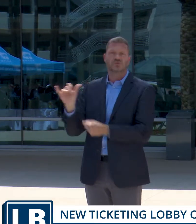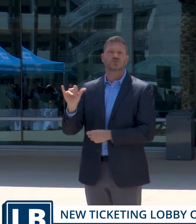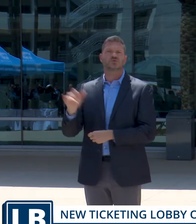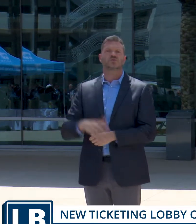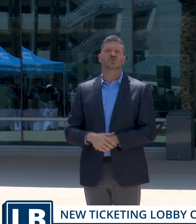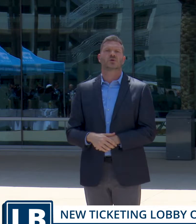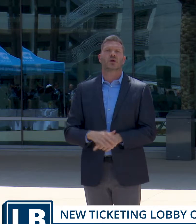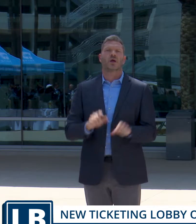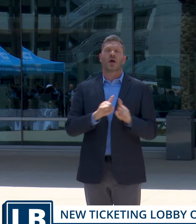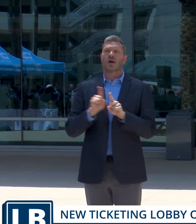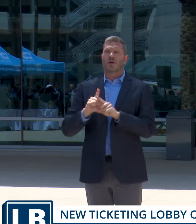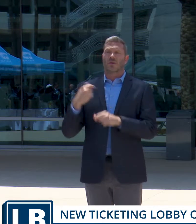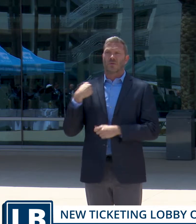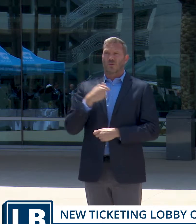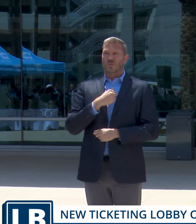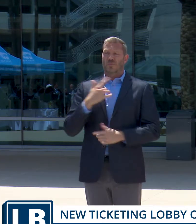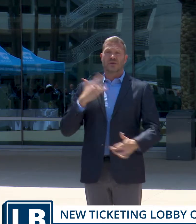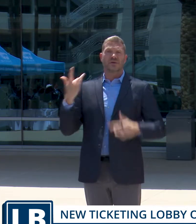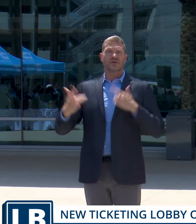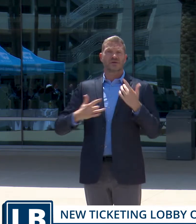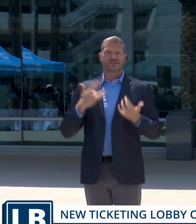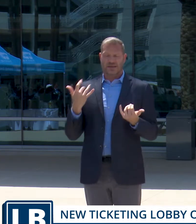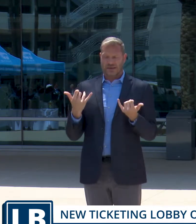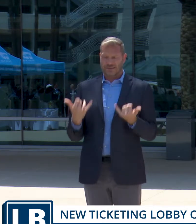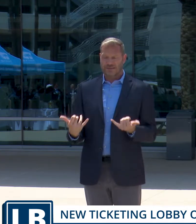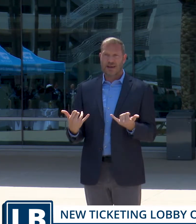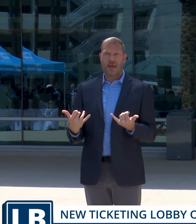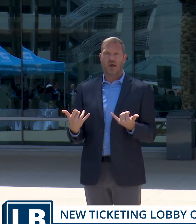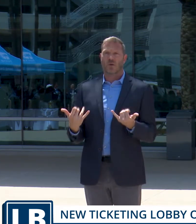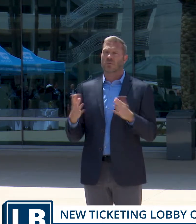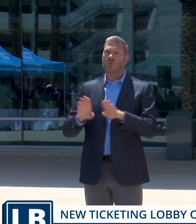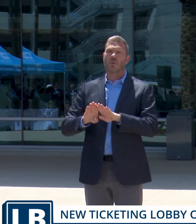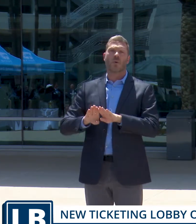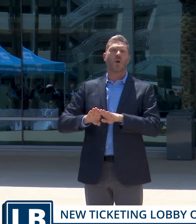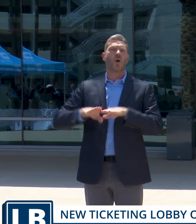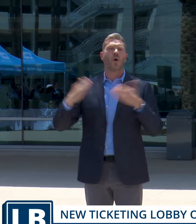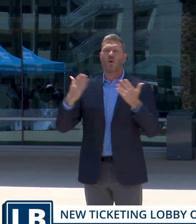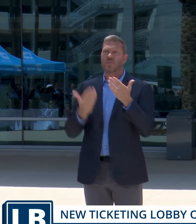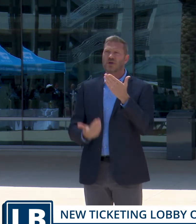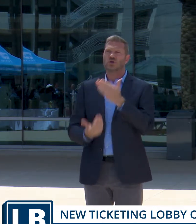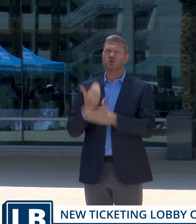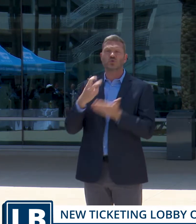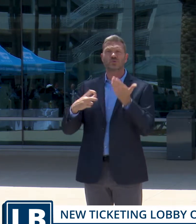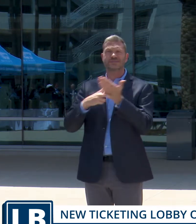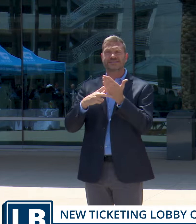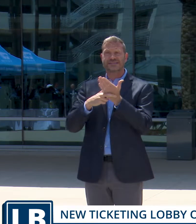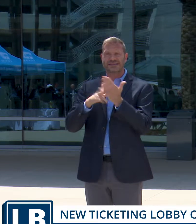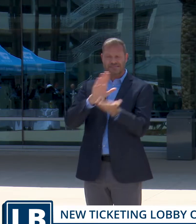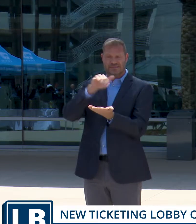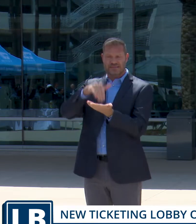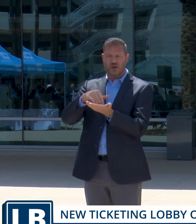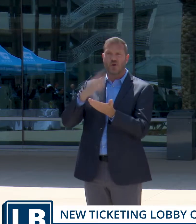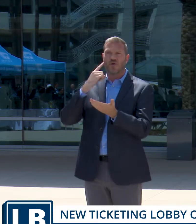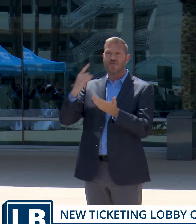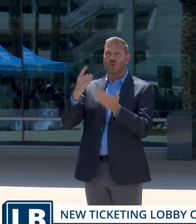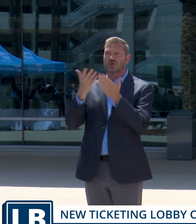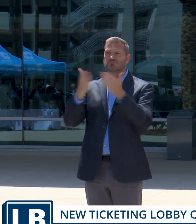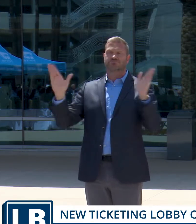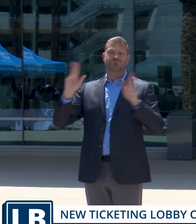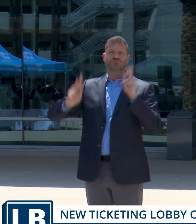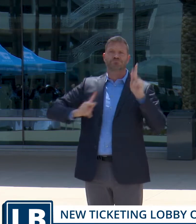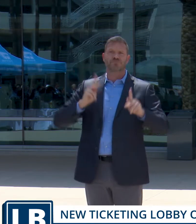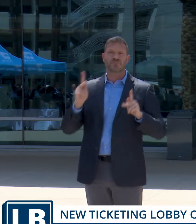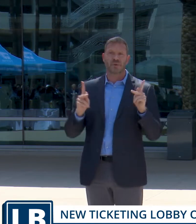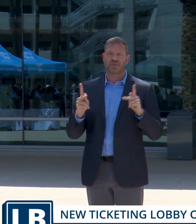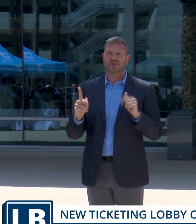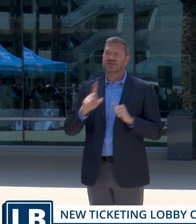We're incredibly excited to open up this incredible new ticketing center for the public that will really